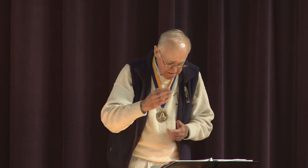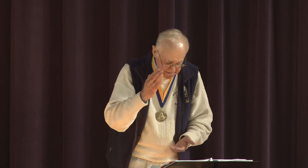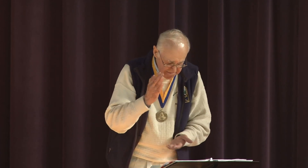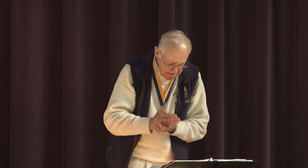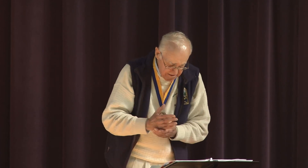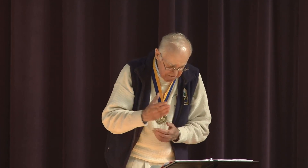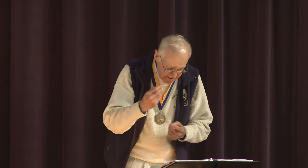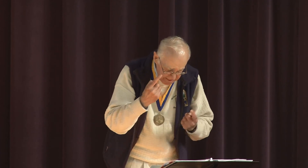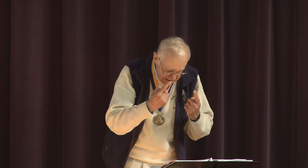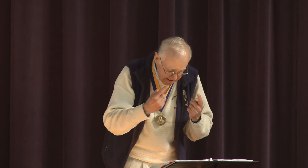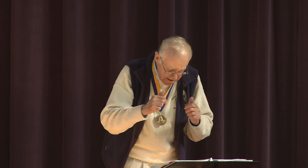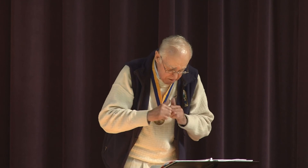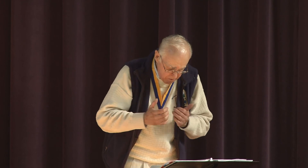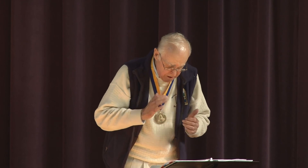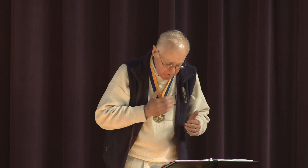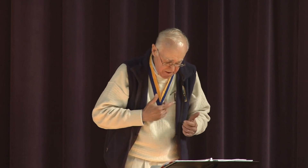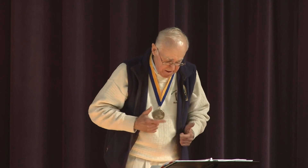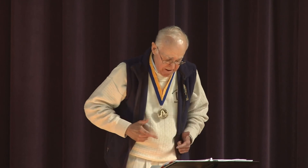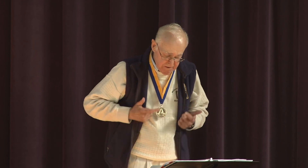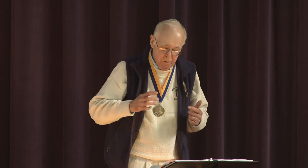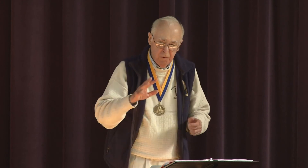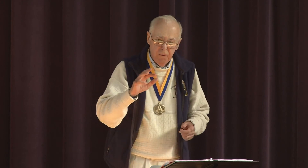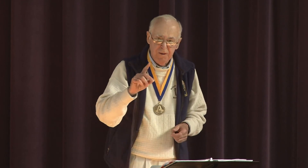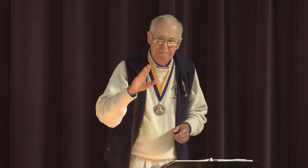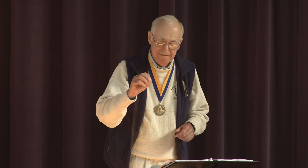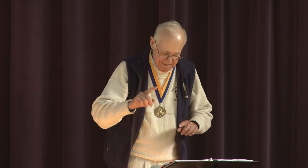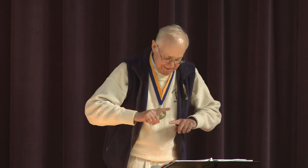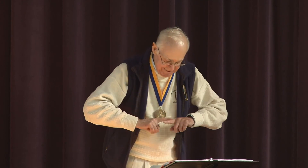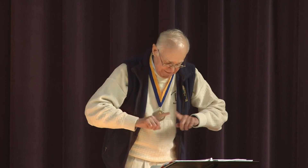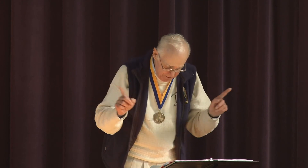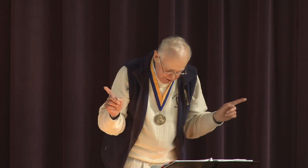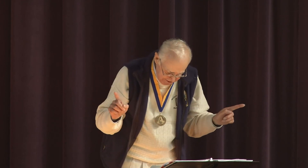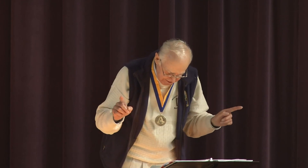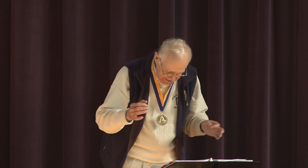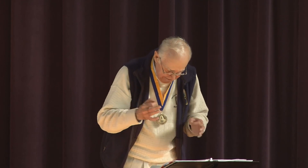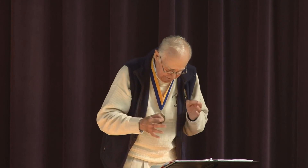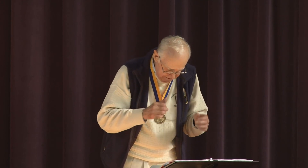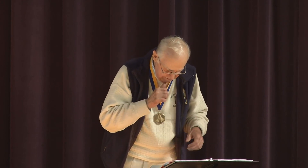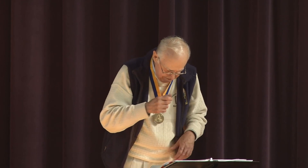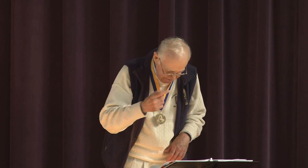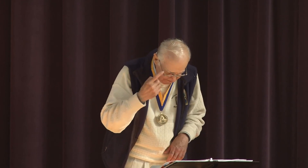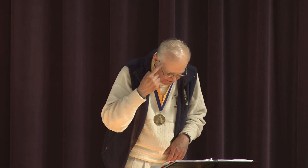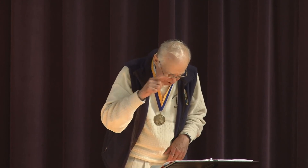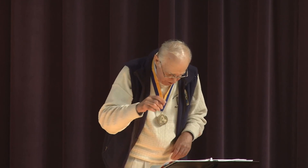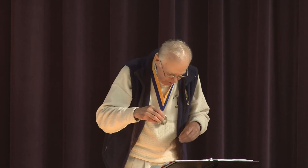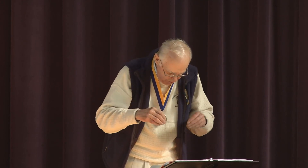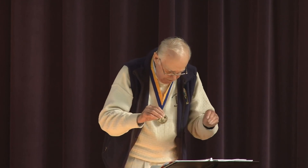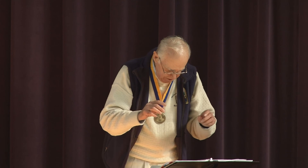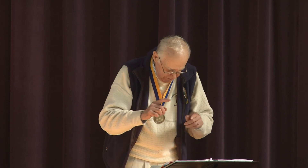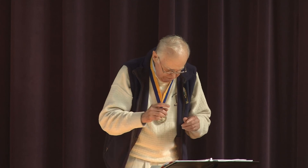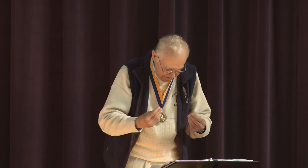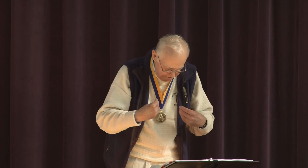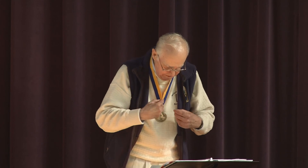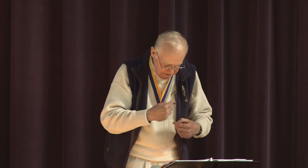You know, sometimes we need to stop and consider our lives and how they would perhaps be different if not for